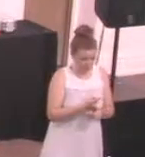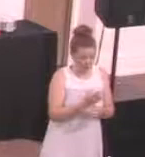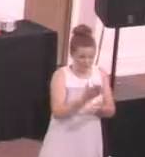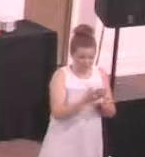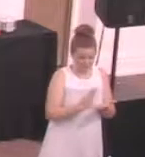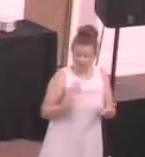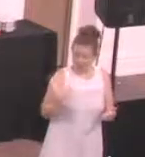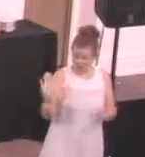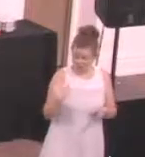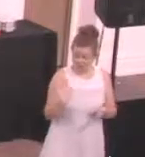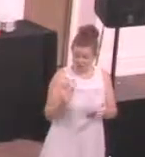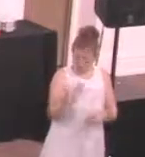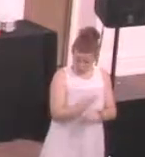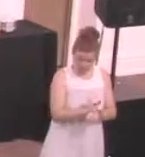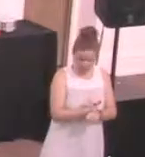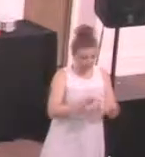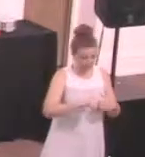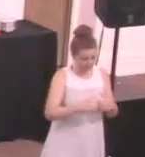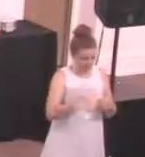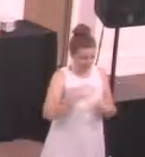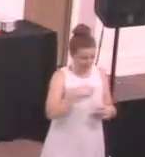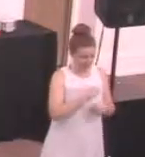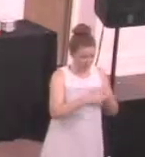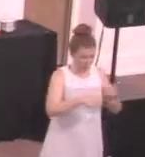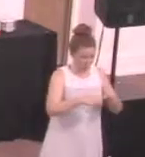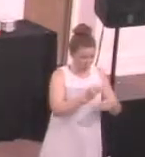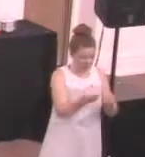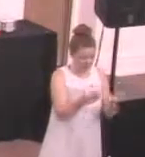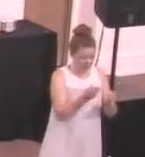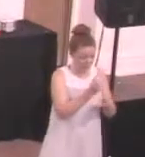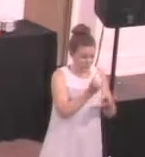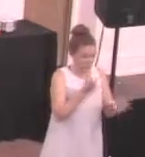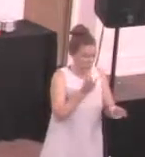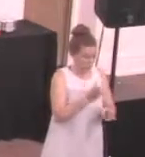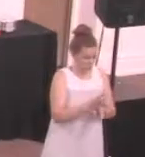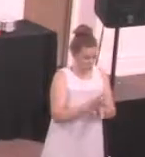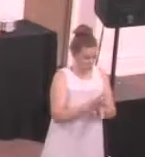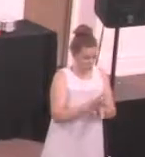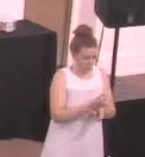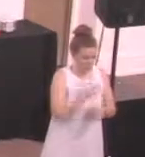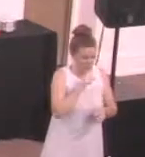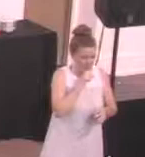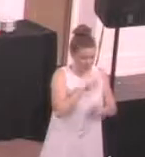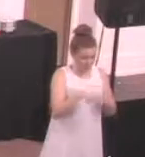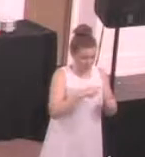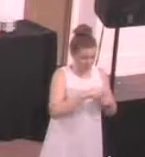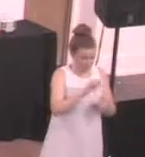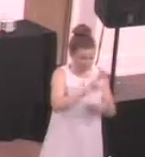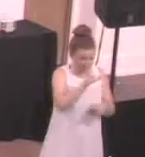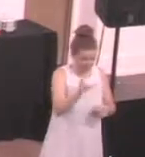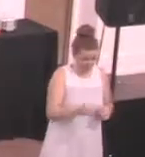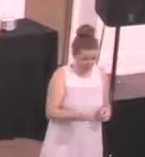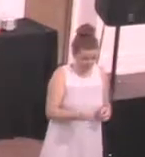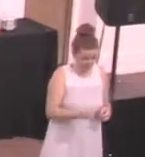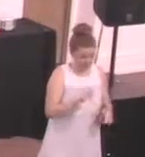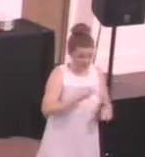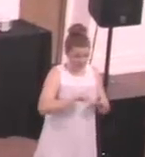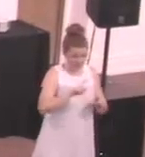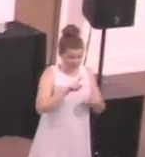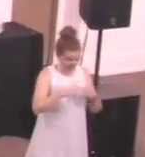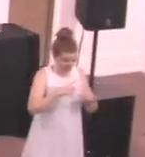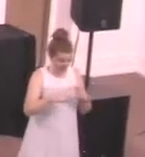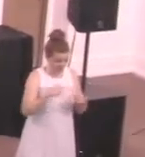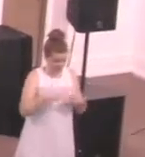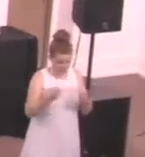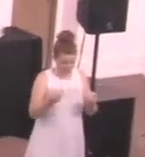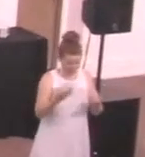of our job, isn't it? That's how we get to go out and help minister to the world. I would love to go to Africa, but I'm not going anytime soon because I got